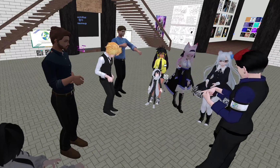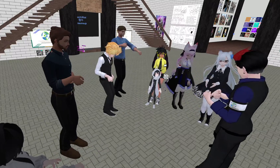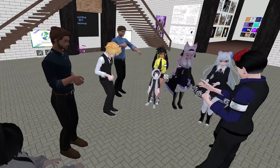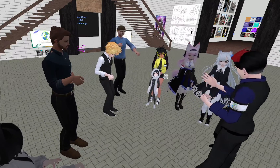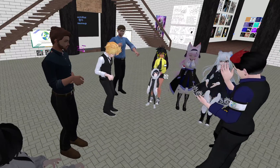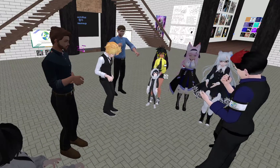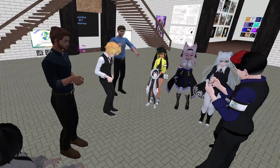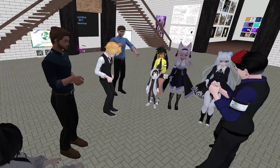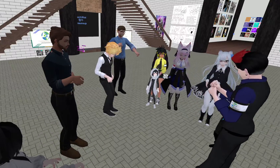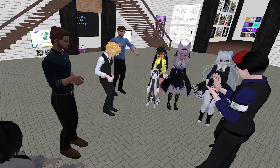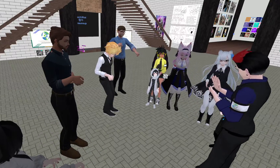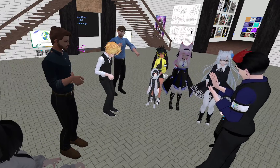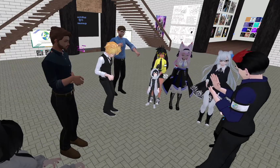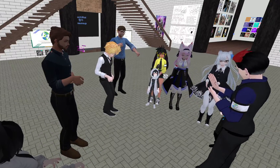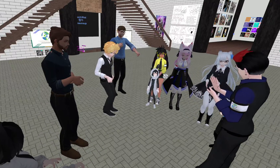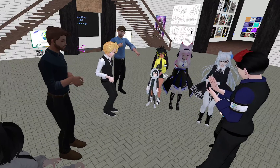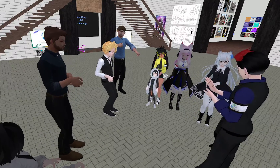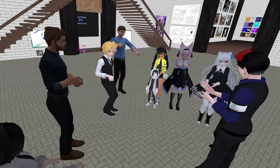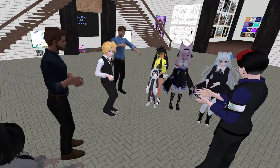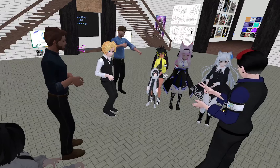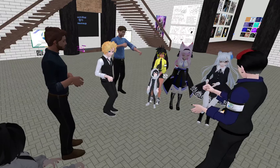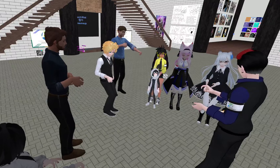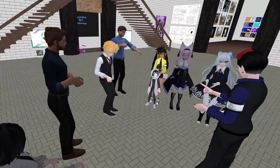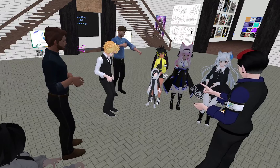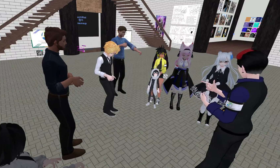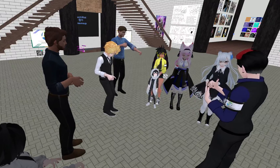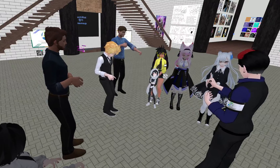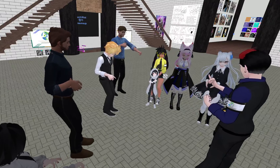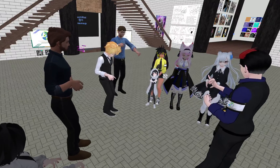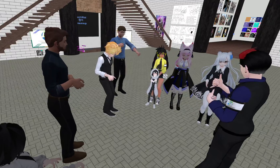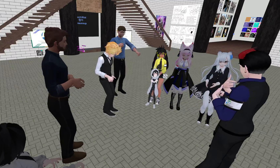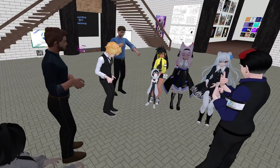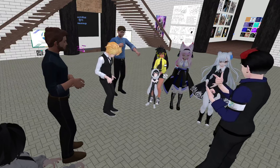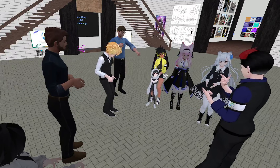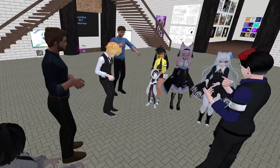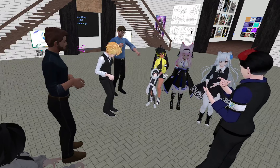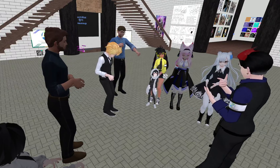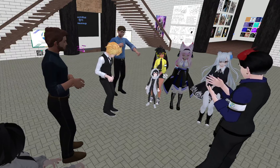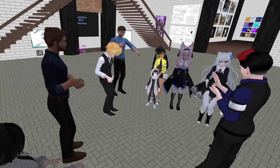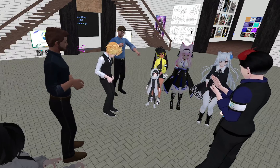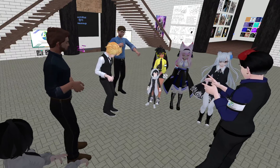like a good time. We are so good at timing.